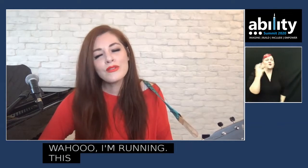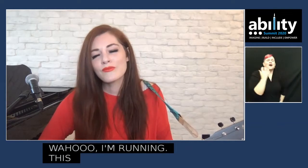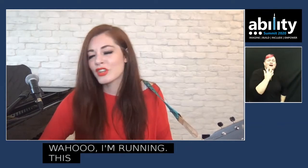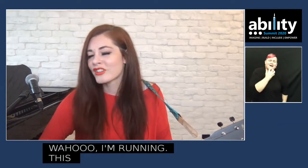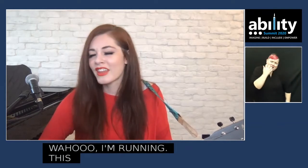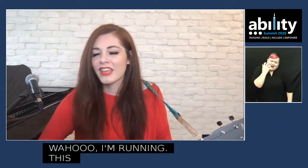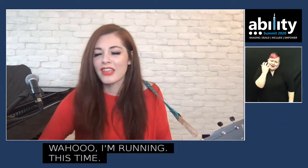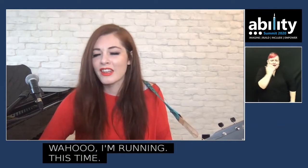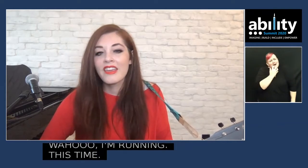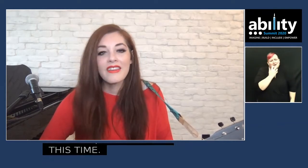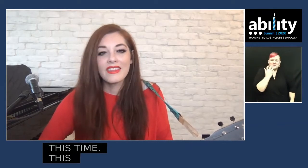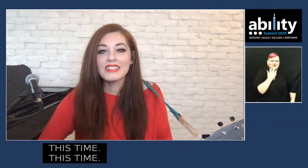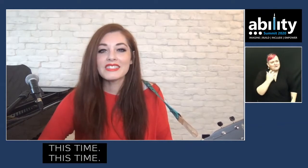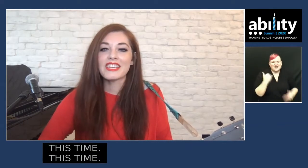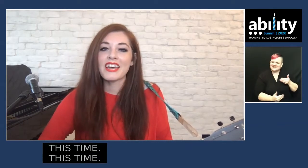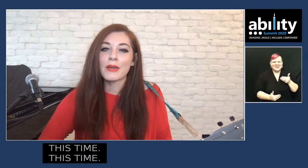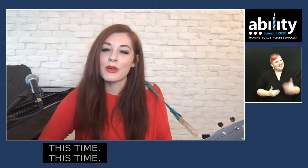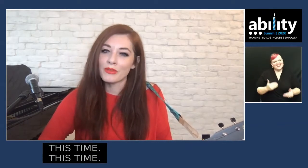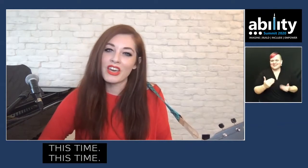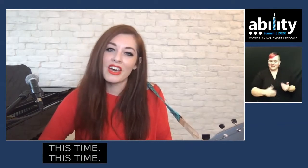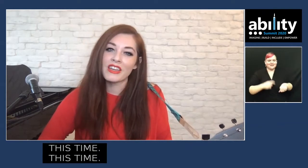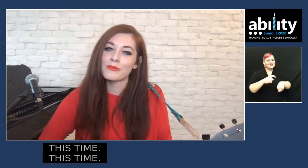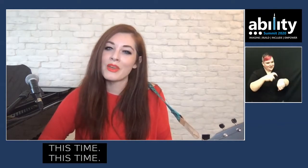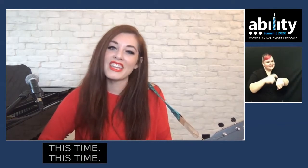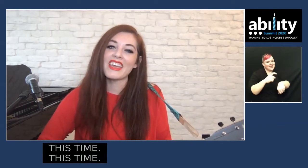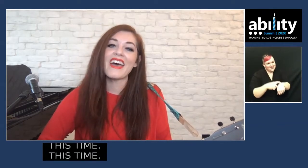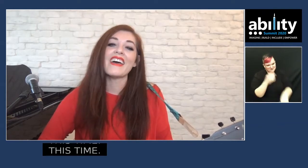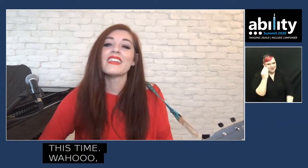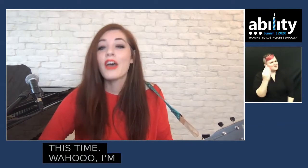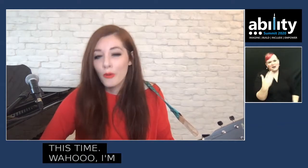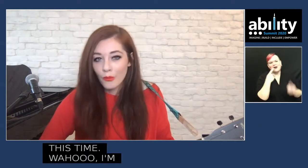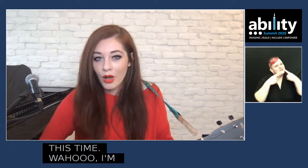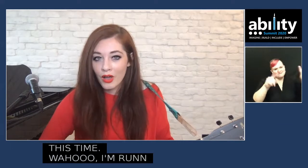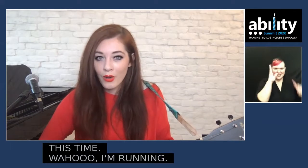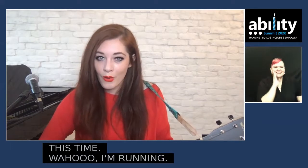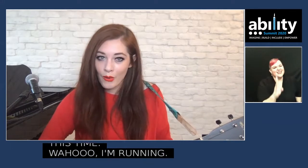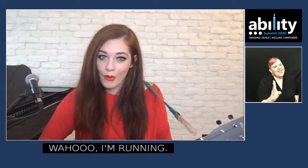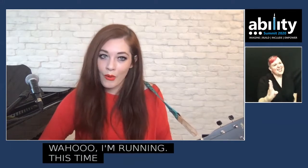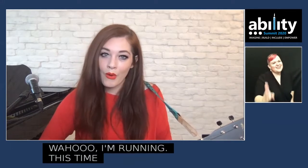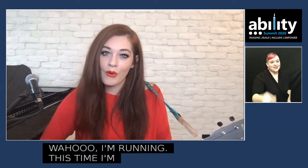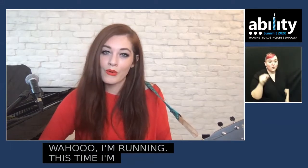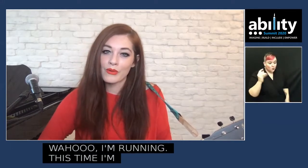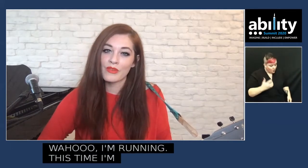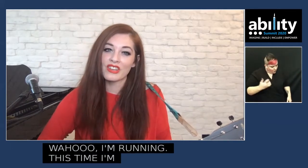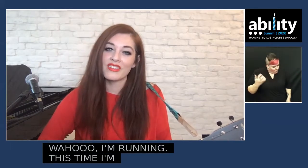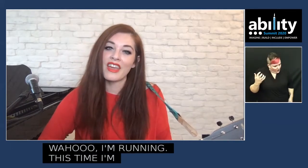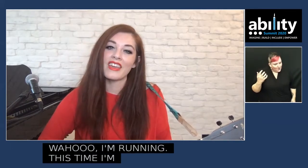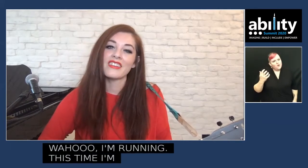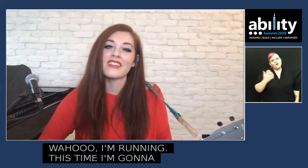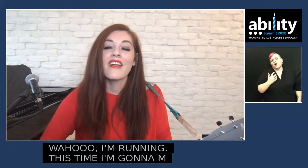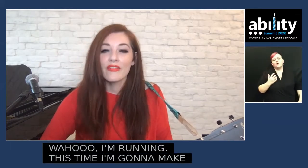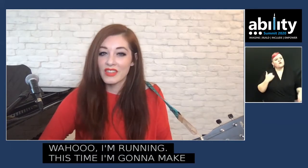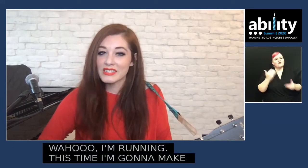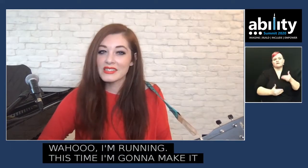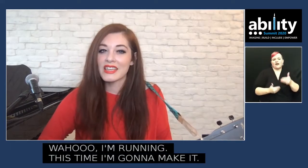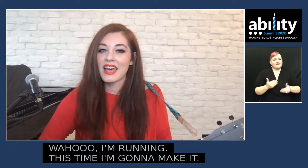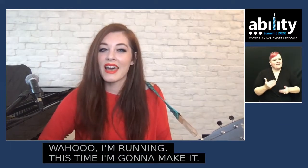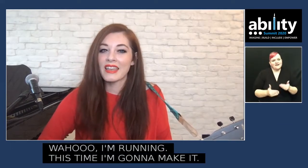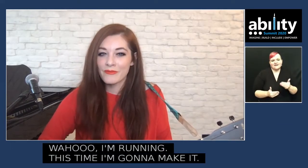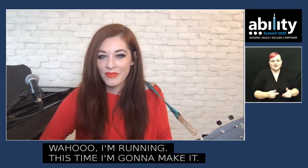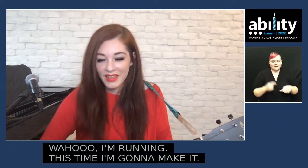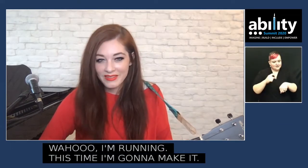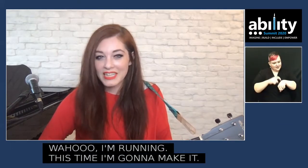Whoa, I'm running. This time I'm gonna make it. Whoa, I'm running.